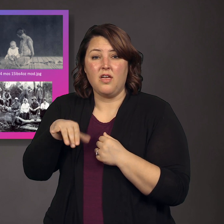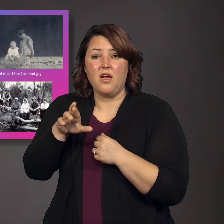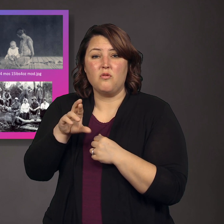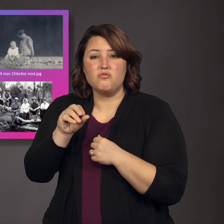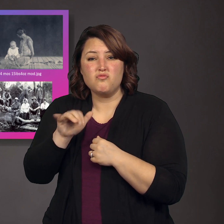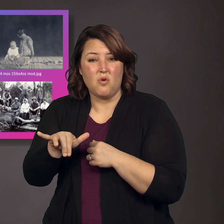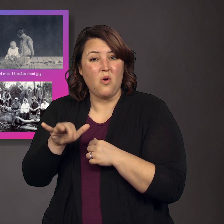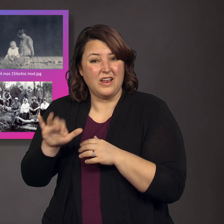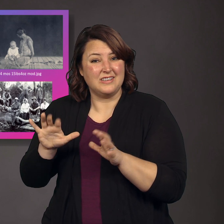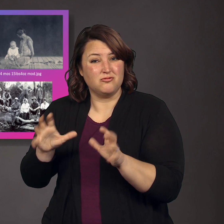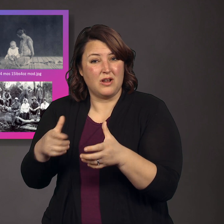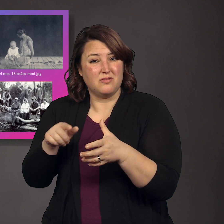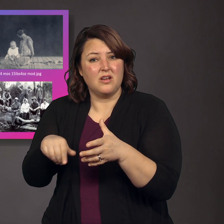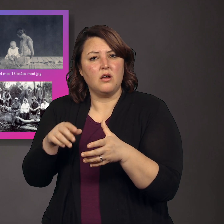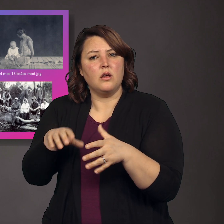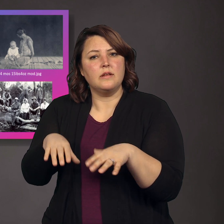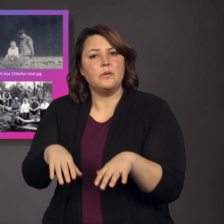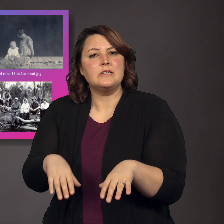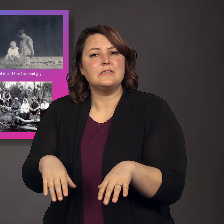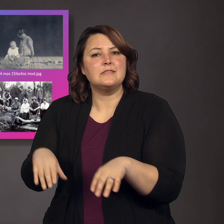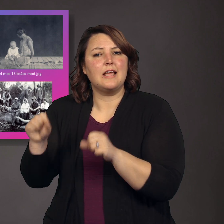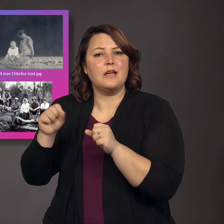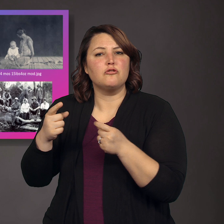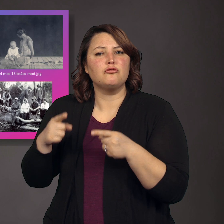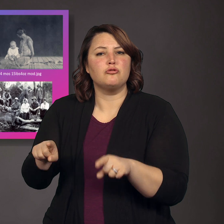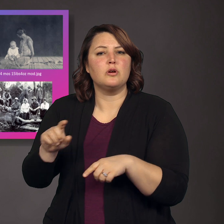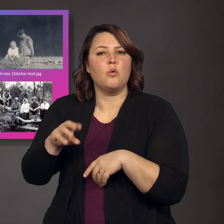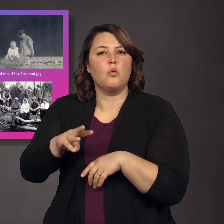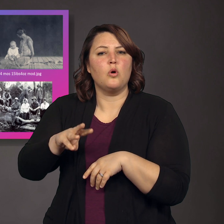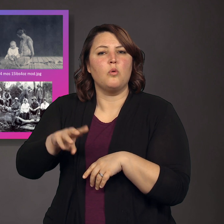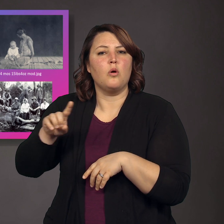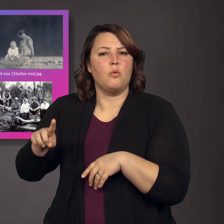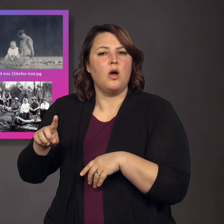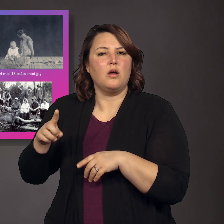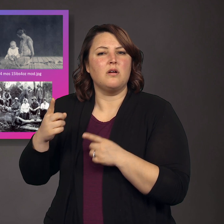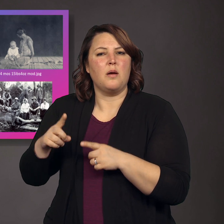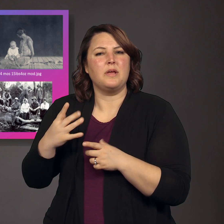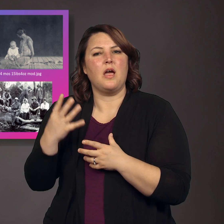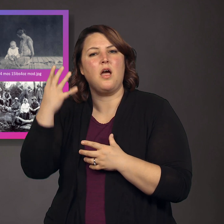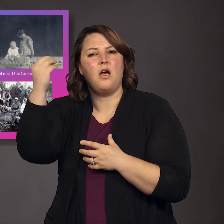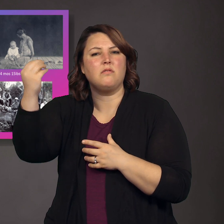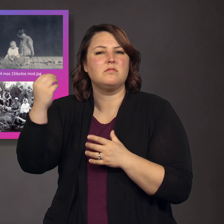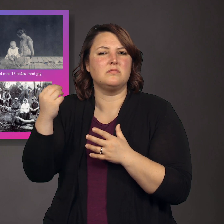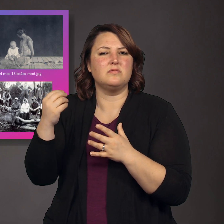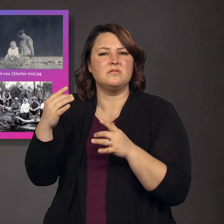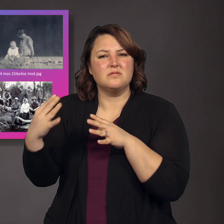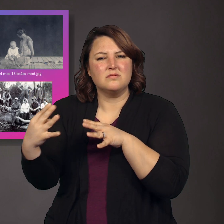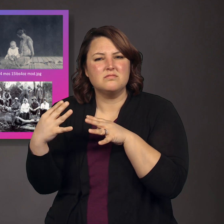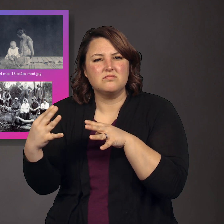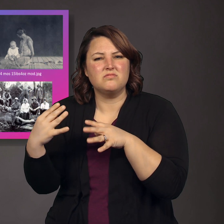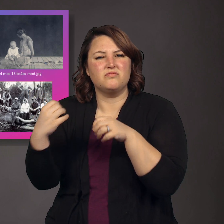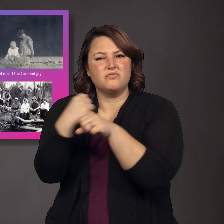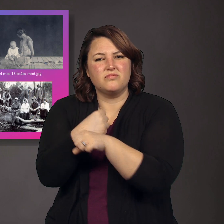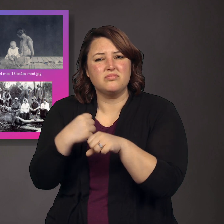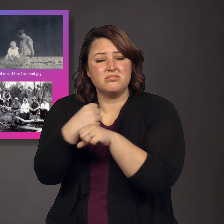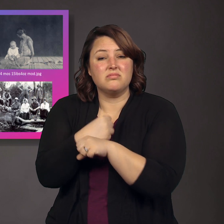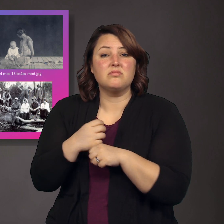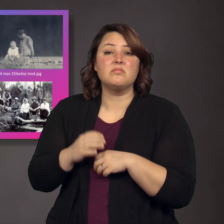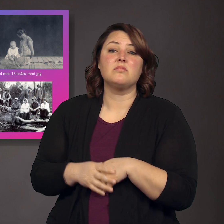taken during World War I when he was off fighting. But in this case, I've chosen to use the original